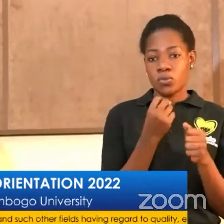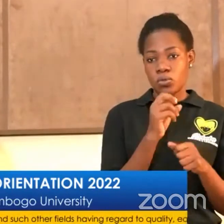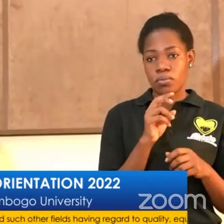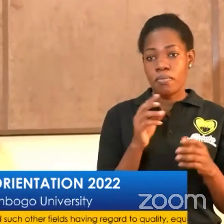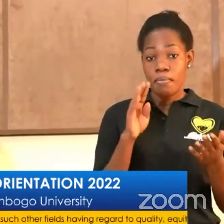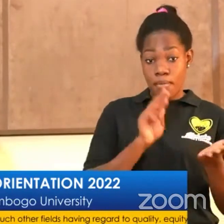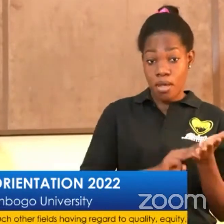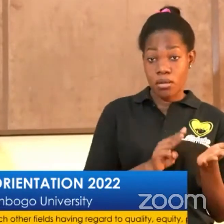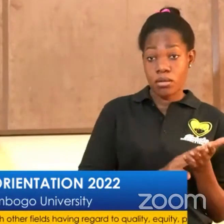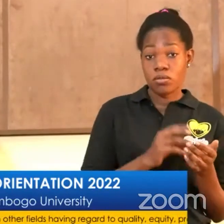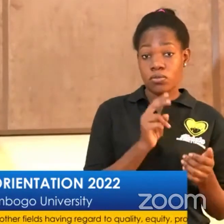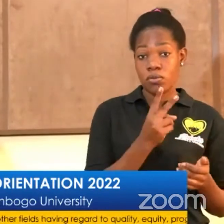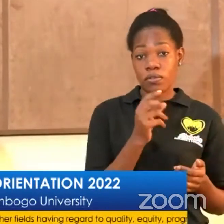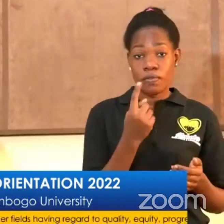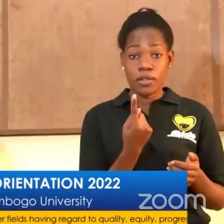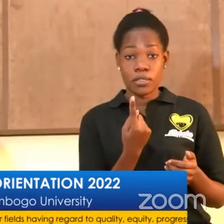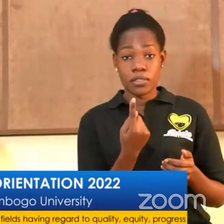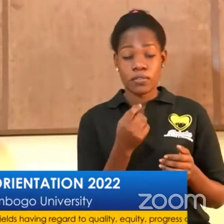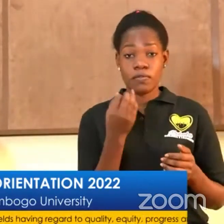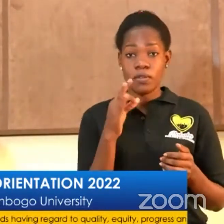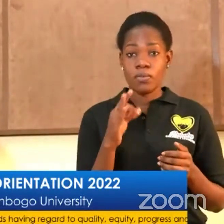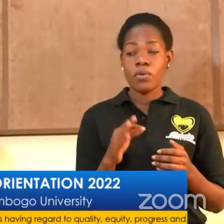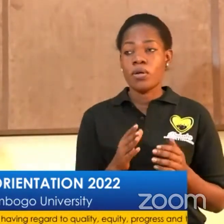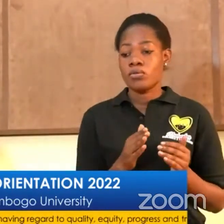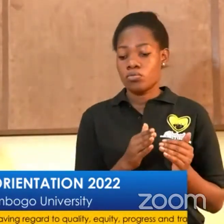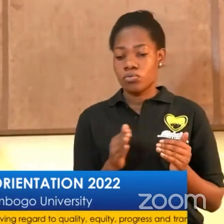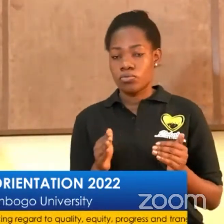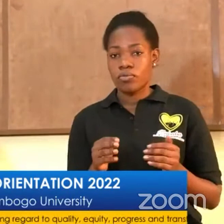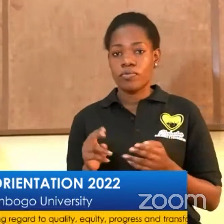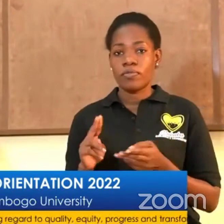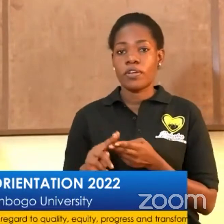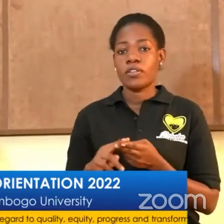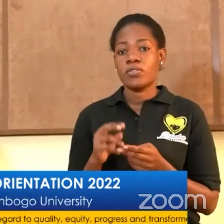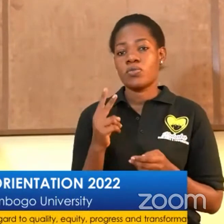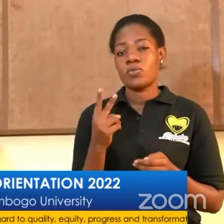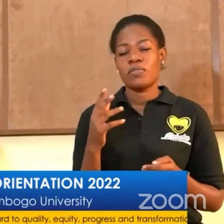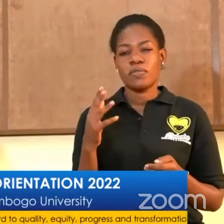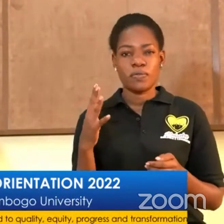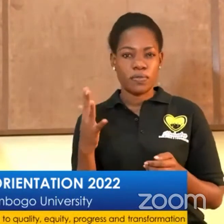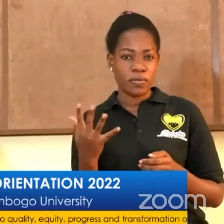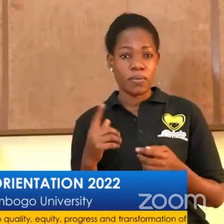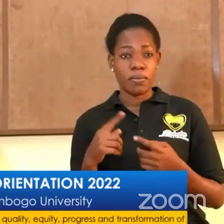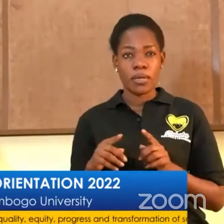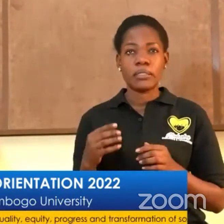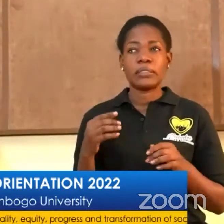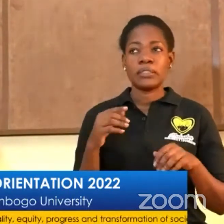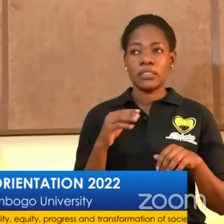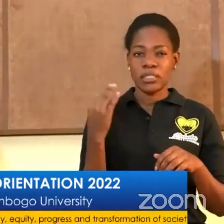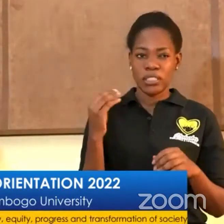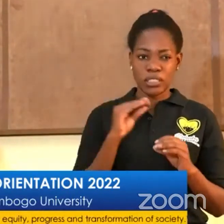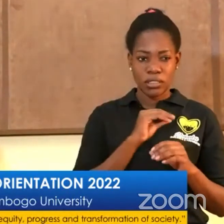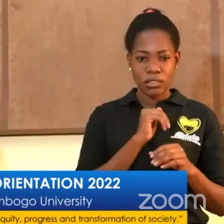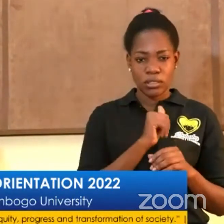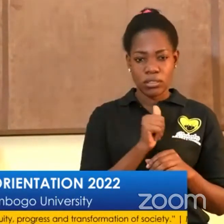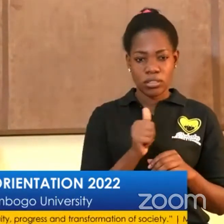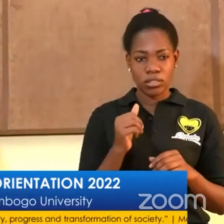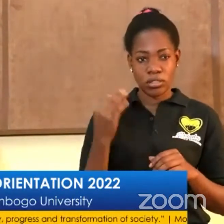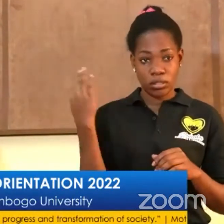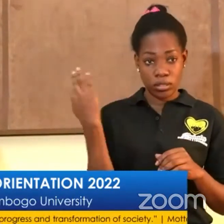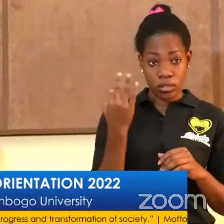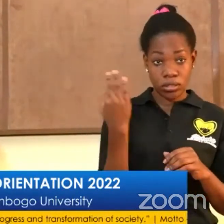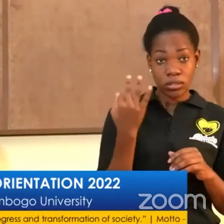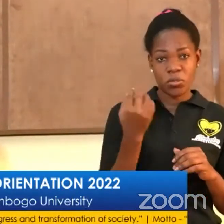21st February to Friday 25th. But for each session, it will be only for 2